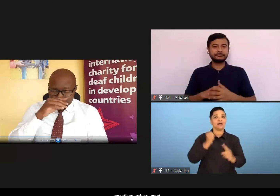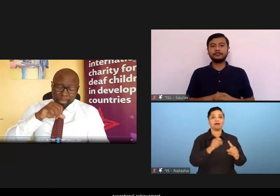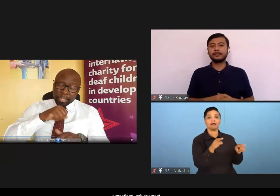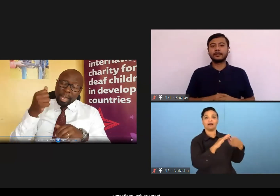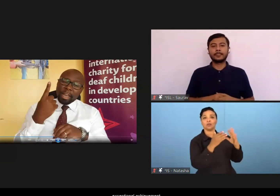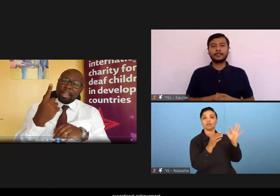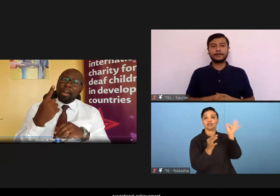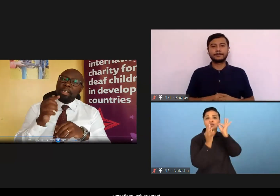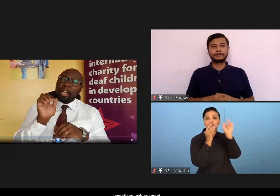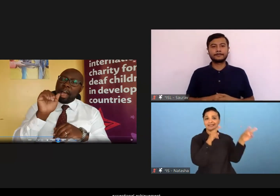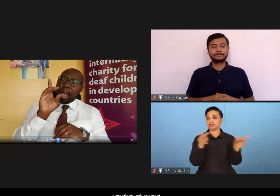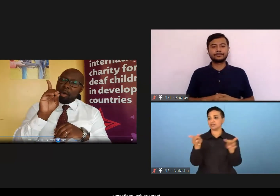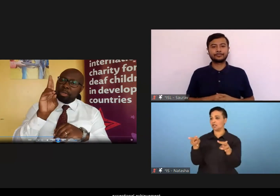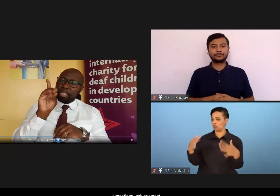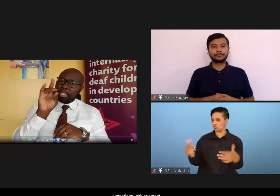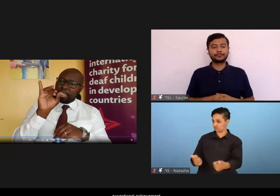exceptional achievement.